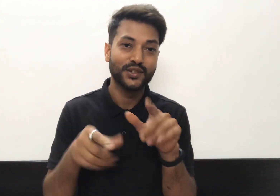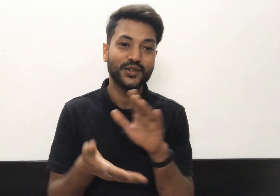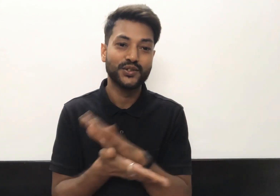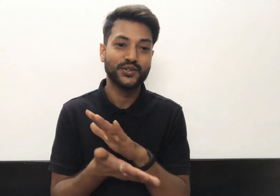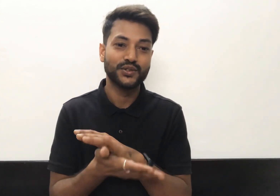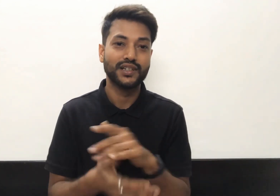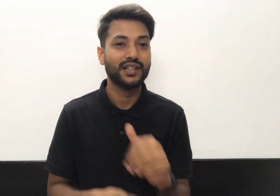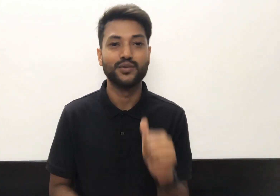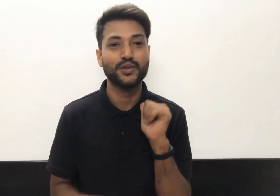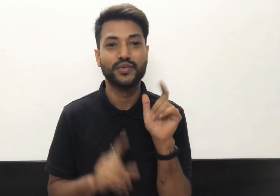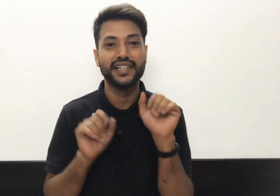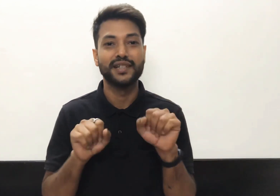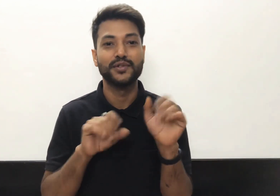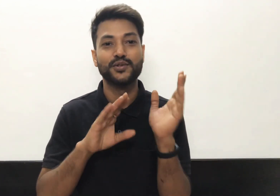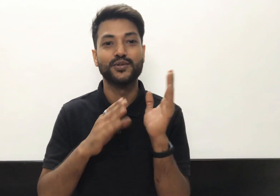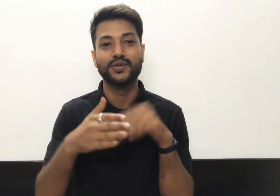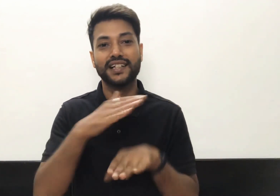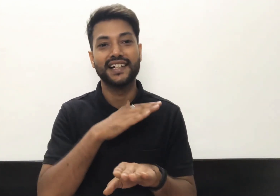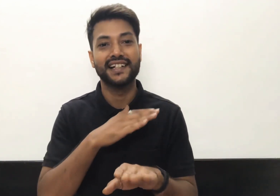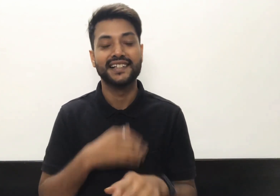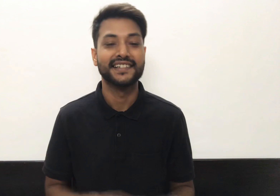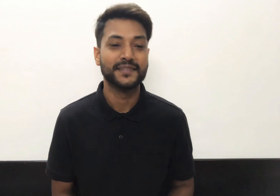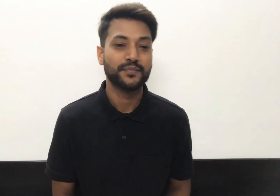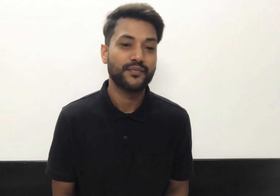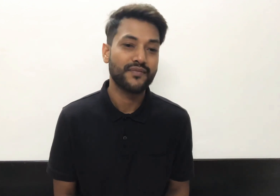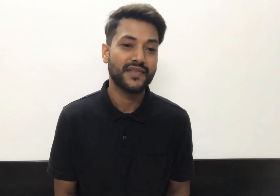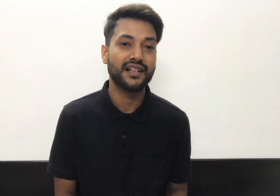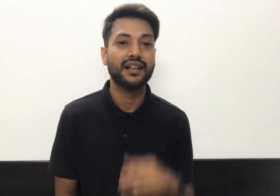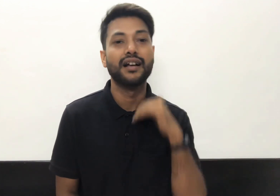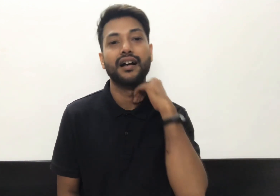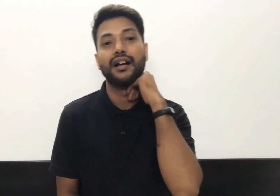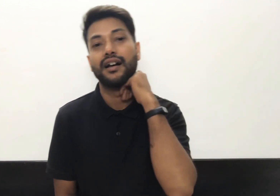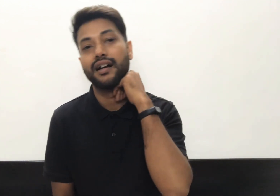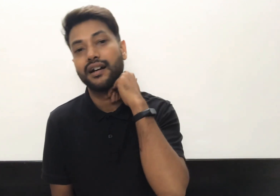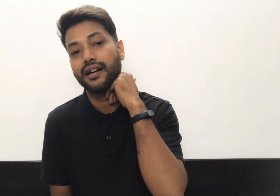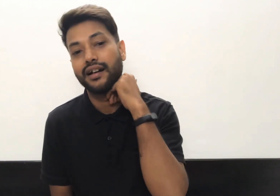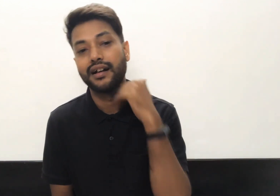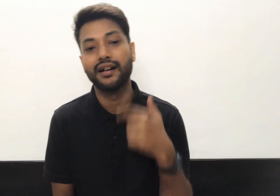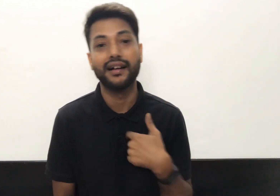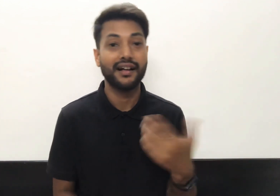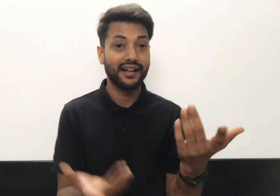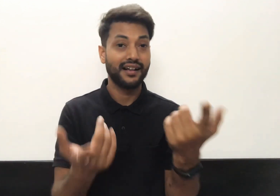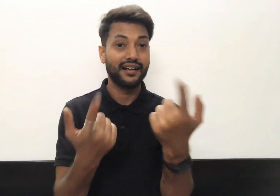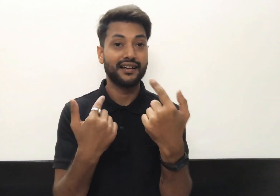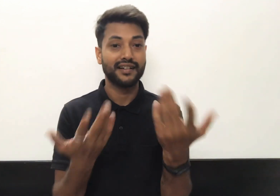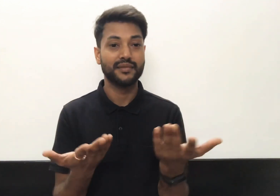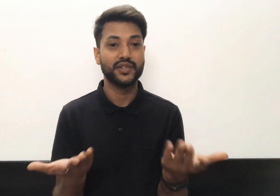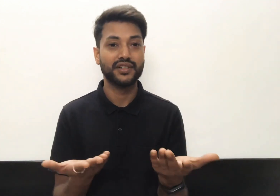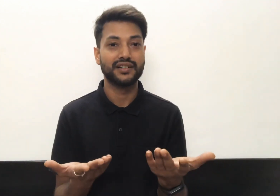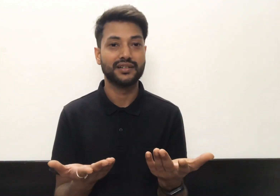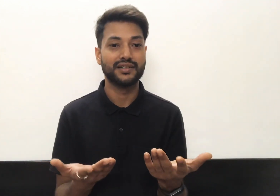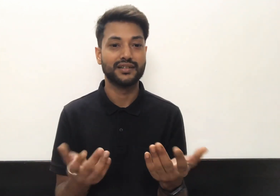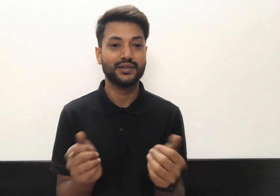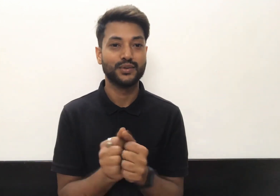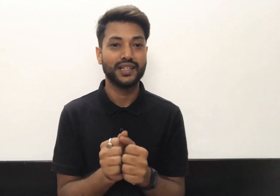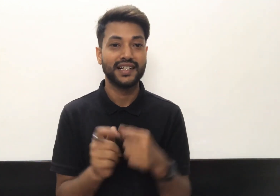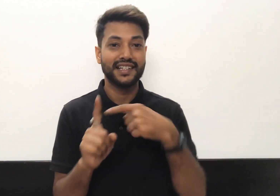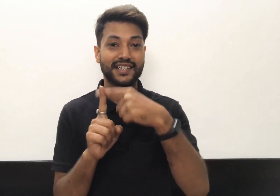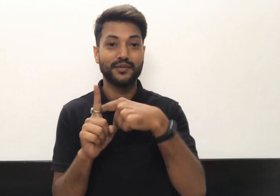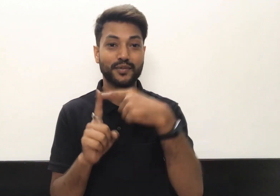attend. So, I'm feeling temperature, feverish. I come here, thermometer because my father's a doctor. So go